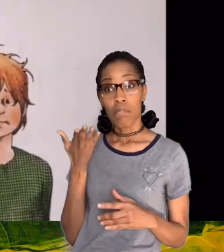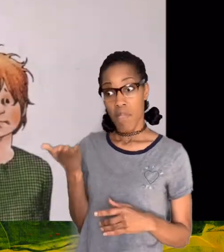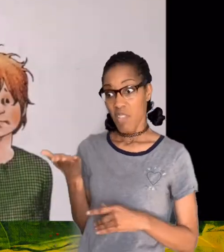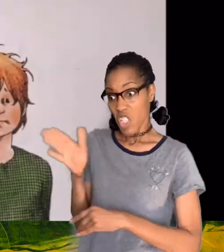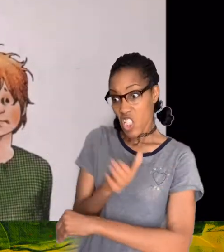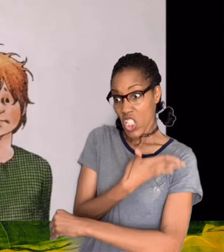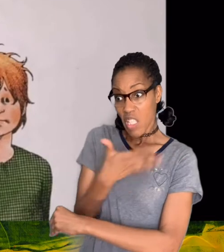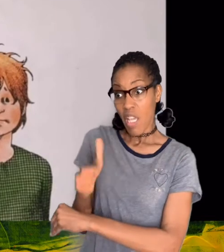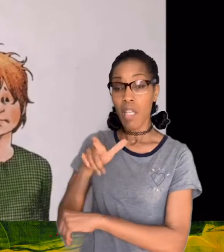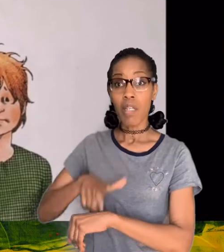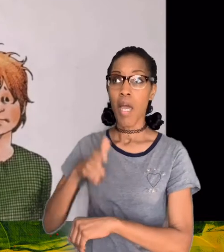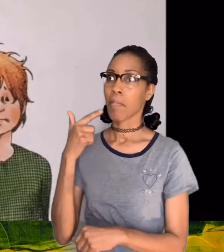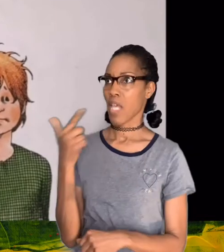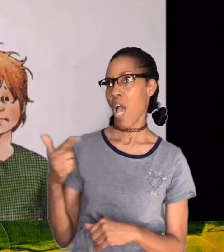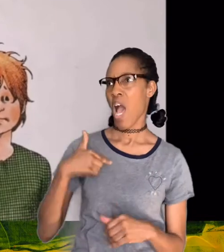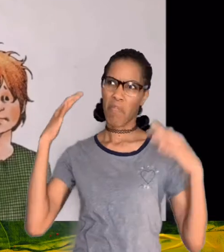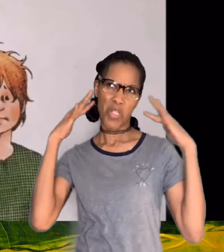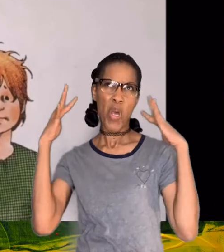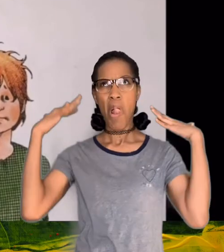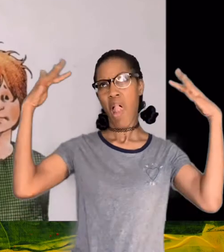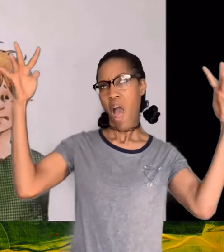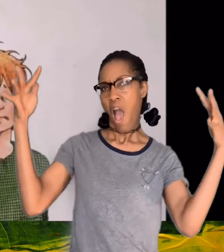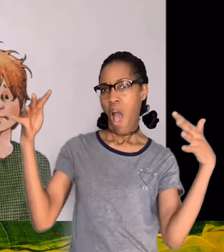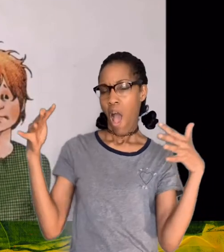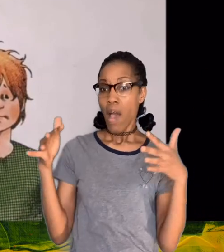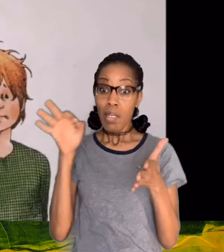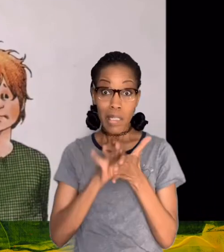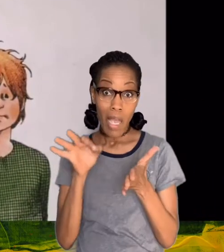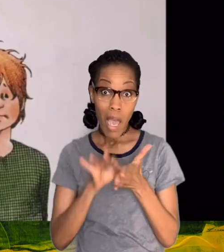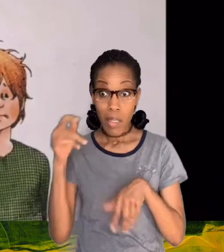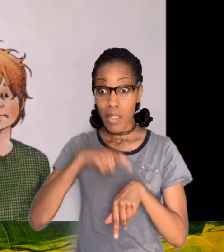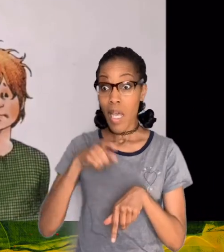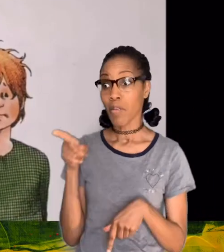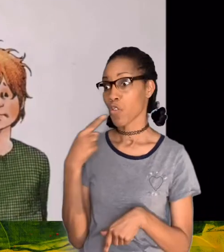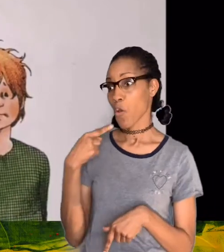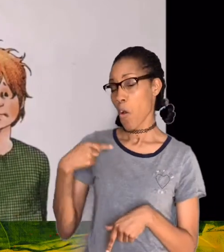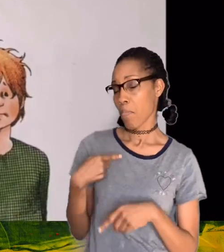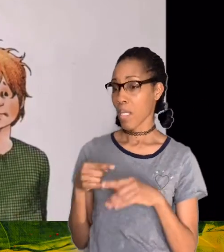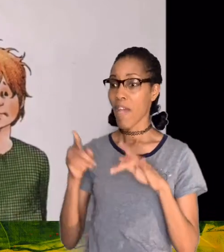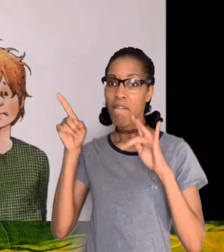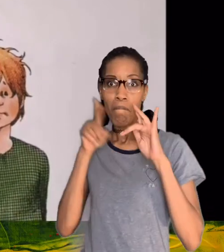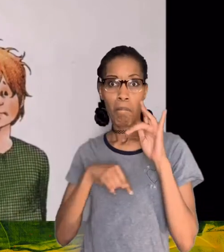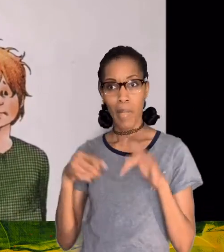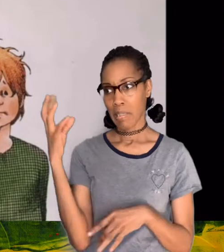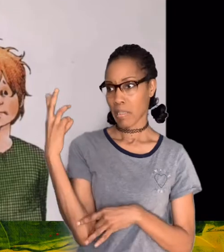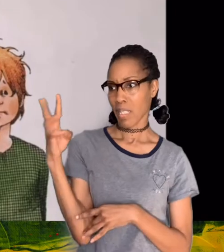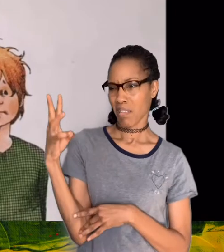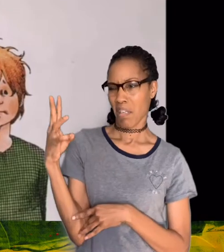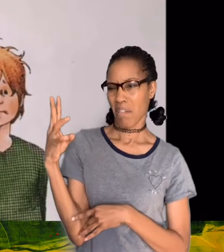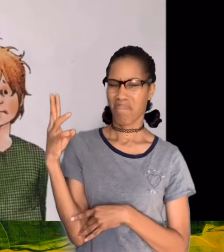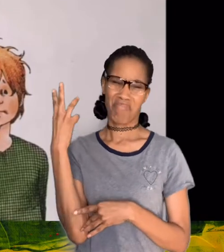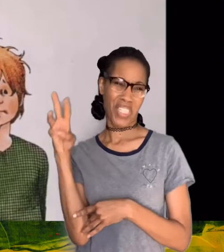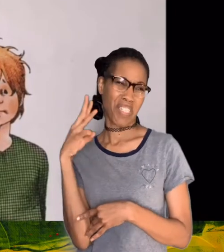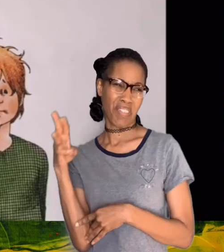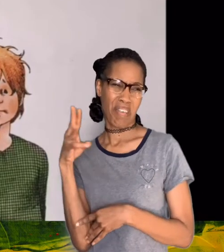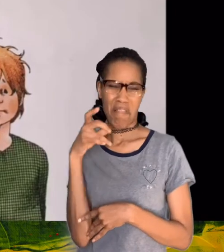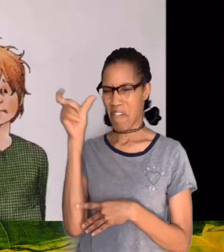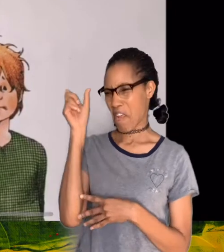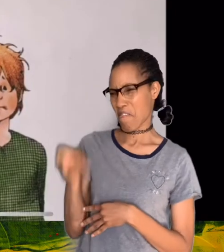At school, Miss Dickens liked Paul's picture of the sailboat better than my picture of the